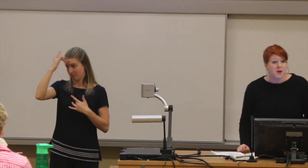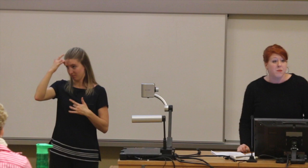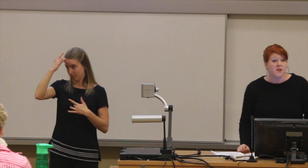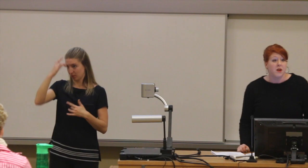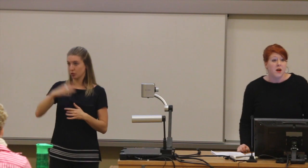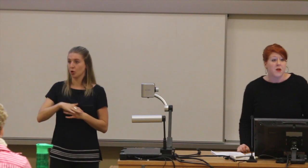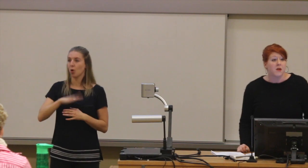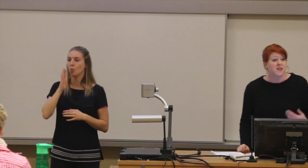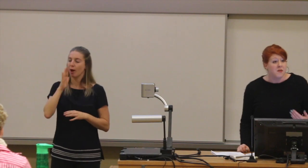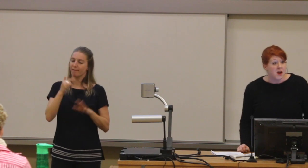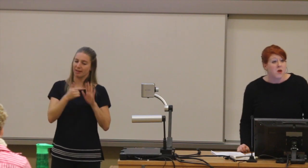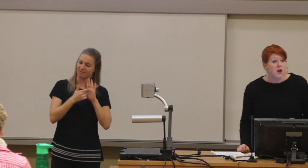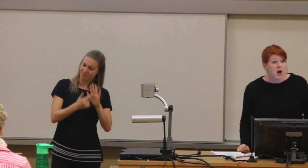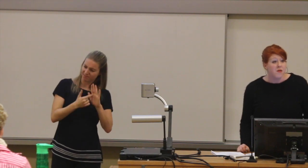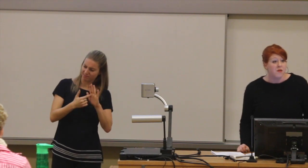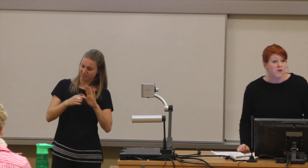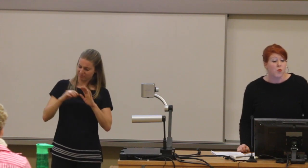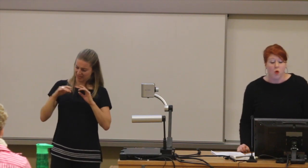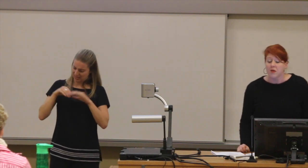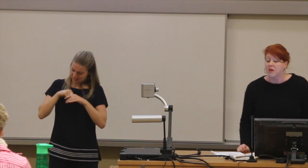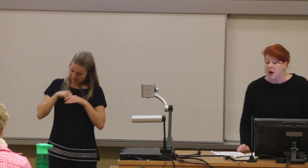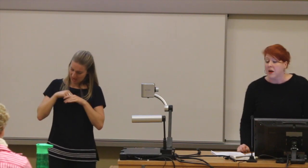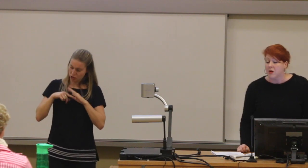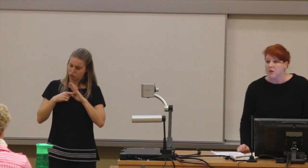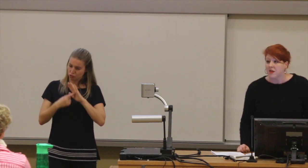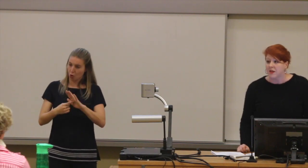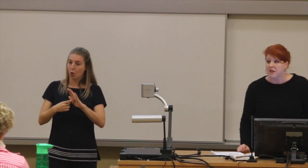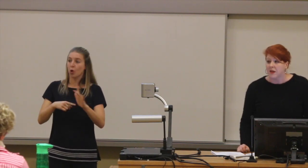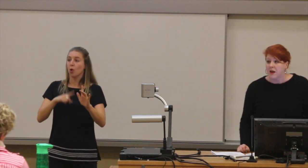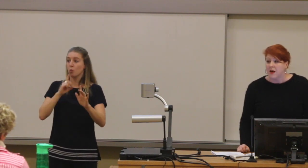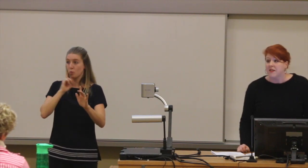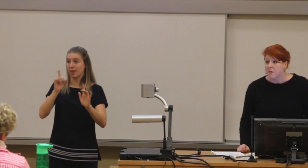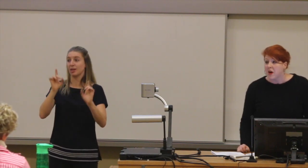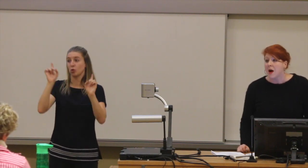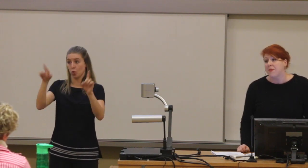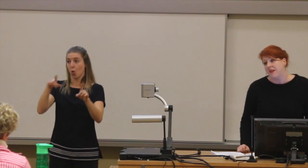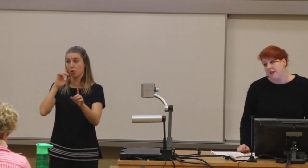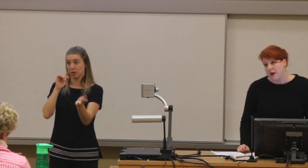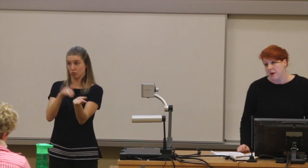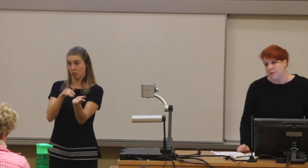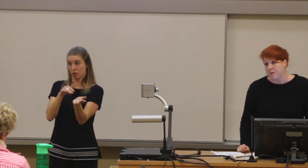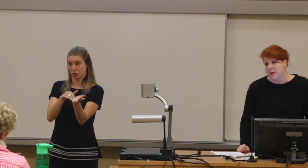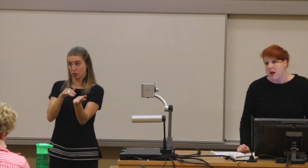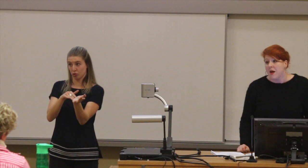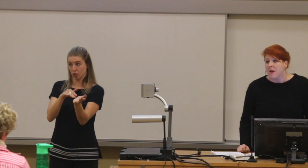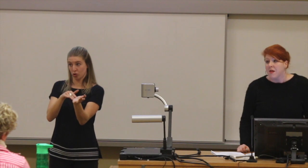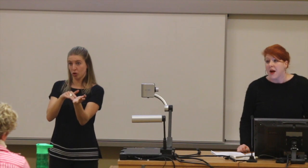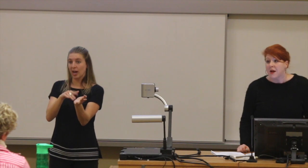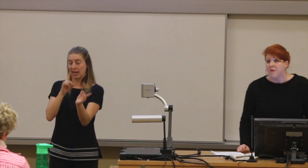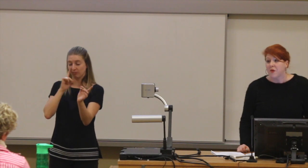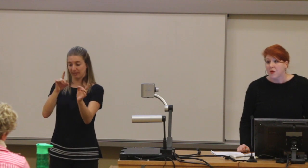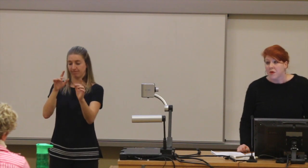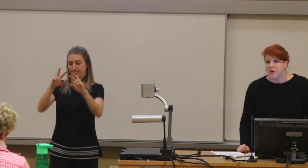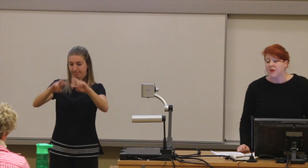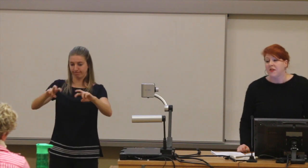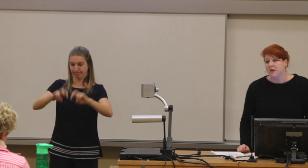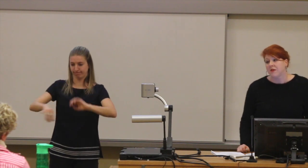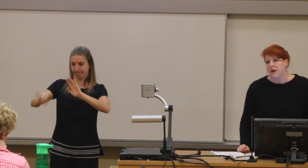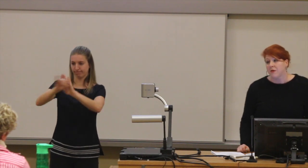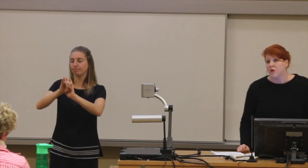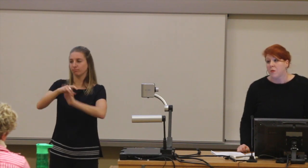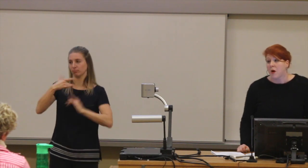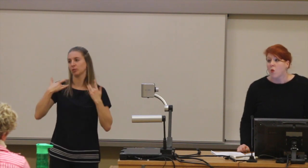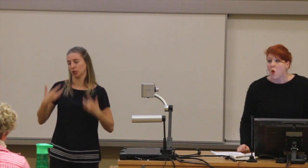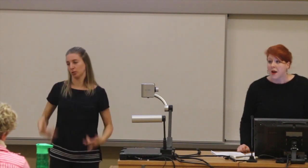and symptoms that are severe enough to warrant a diagnosis sometime this year. That further